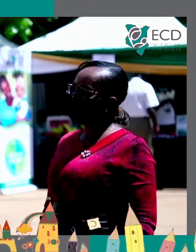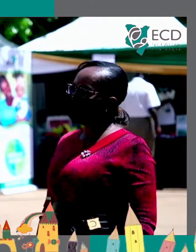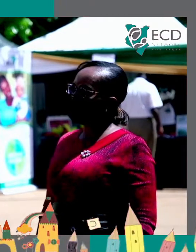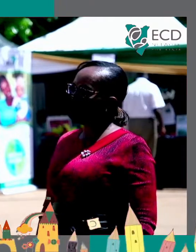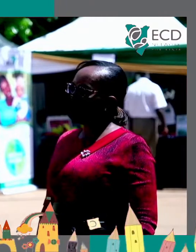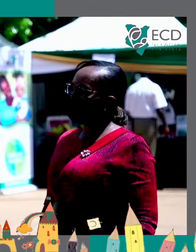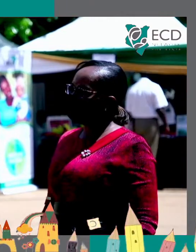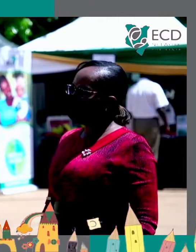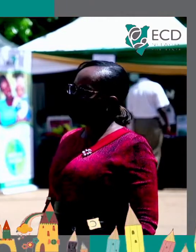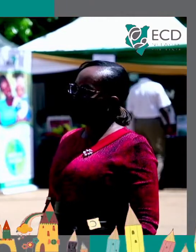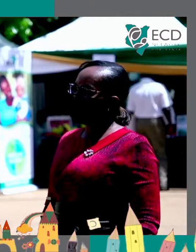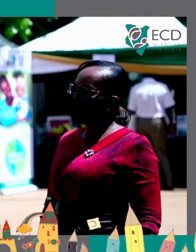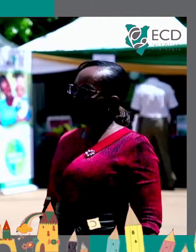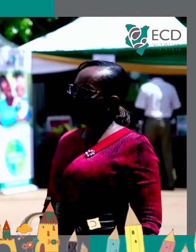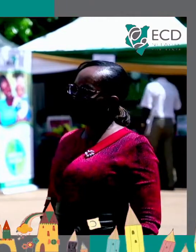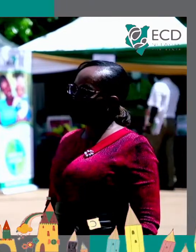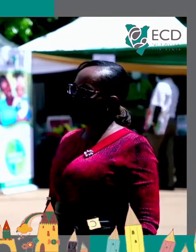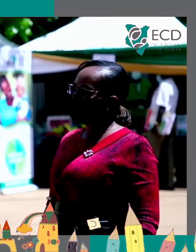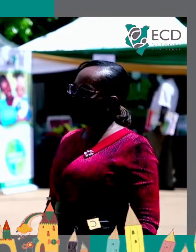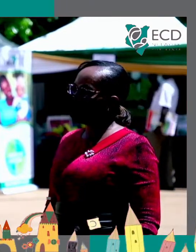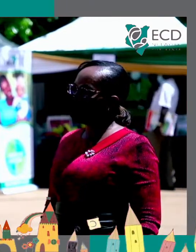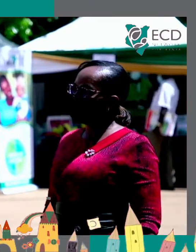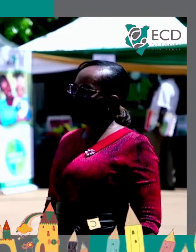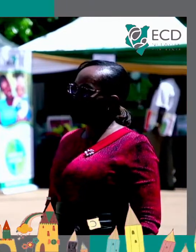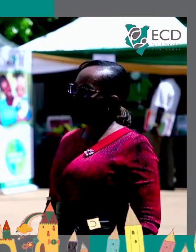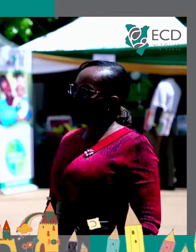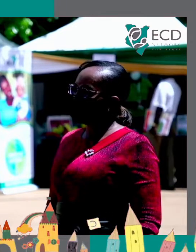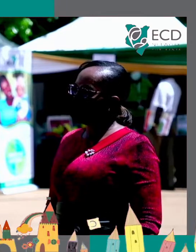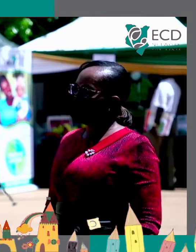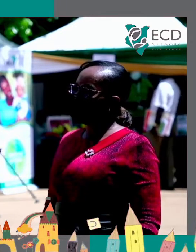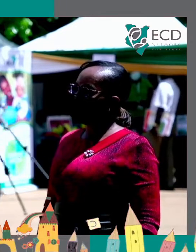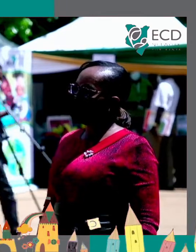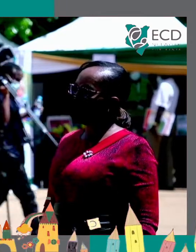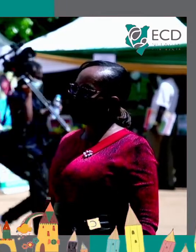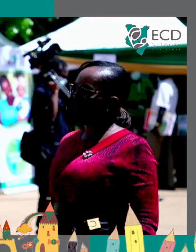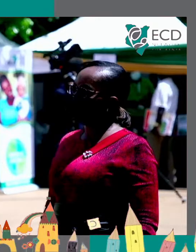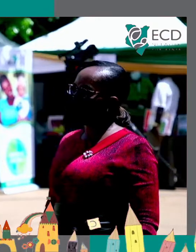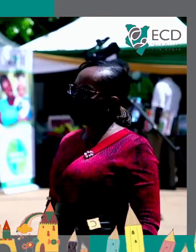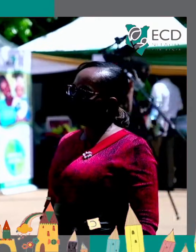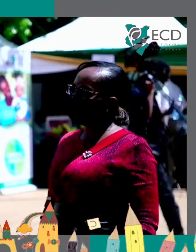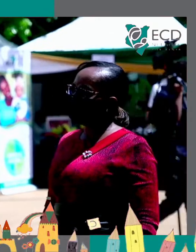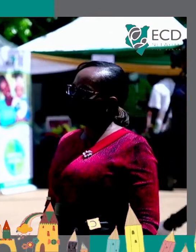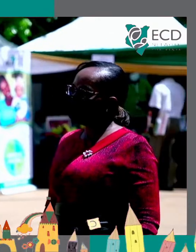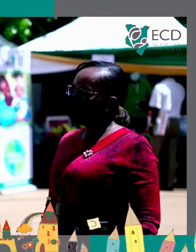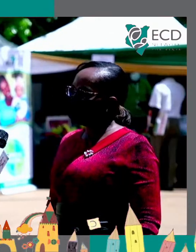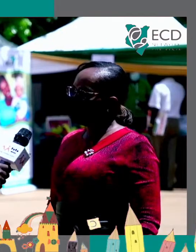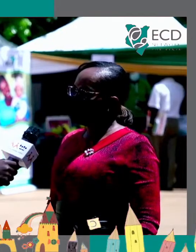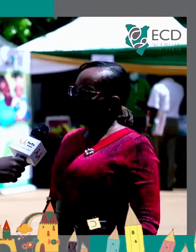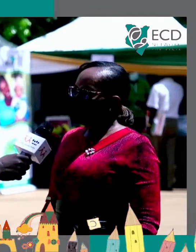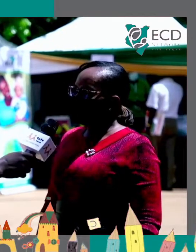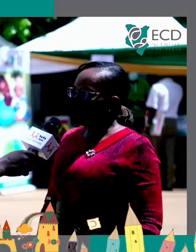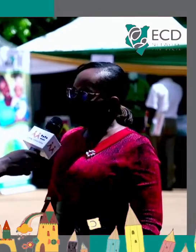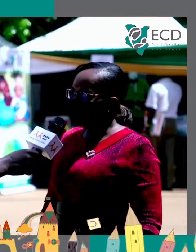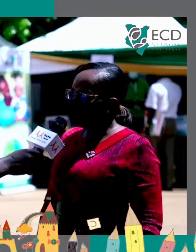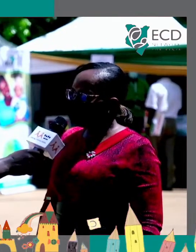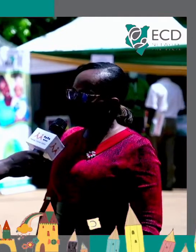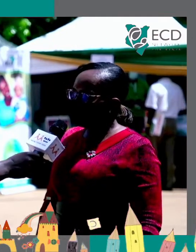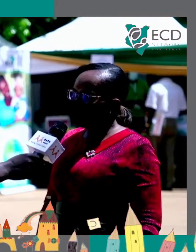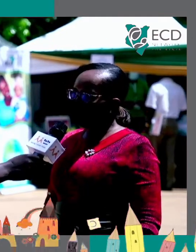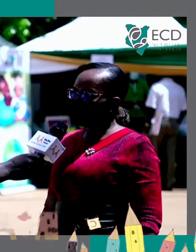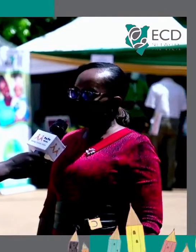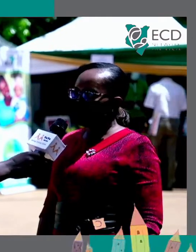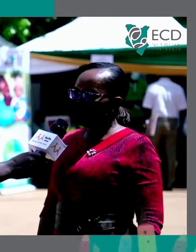the time that COVID-19 vaccine will take, maybe what impact it will have on children? Yes,